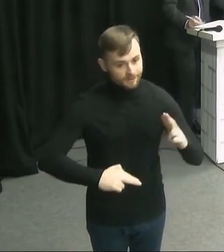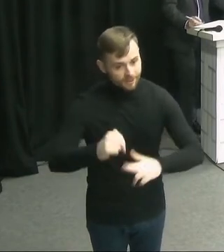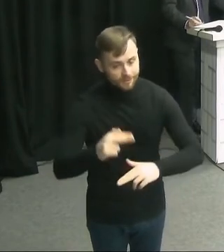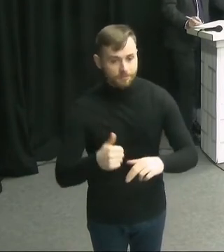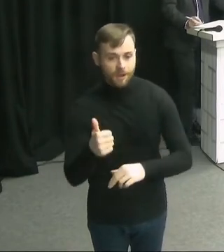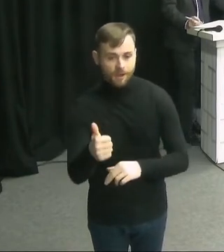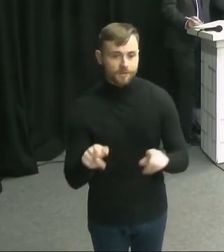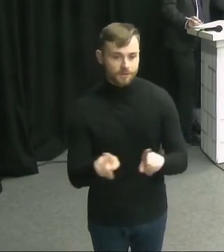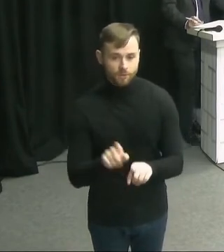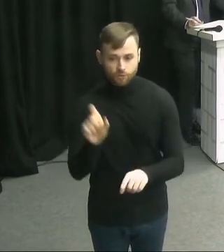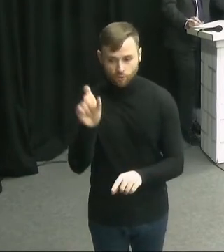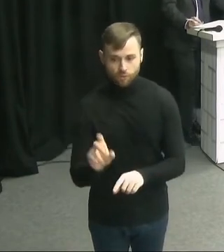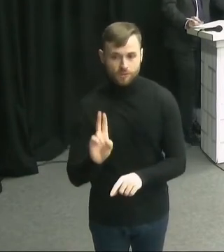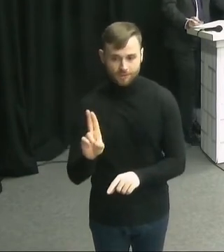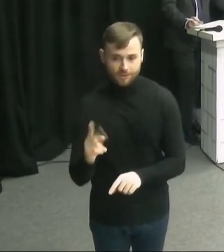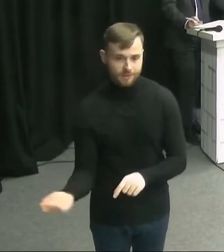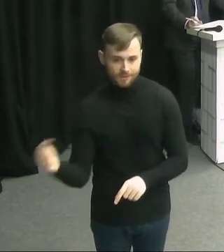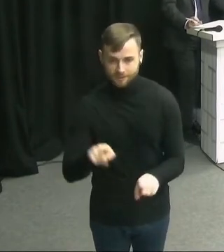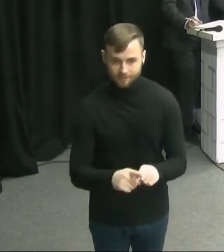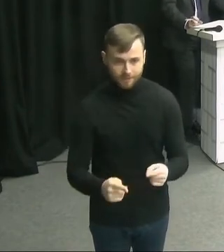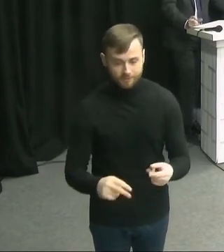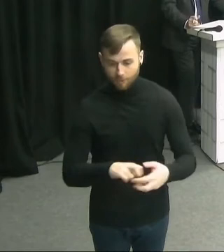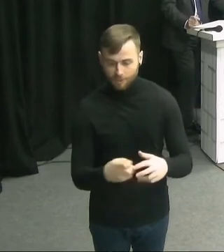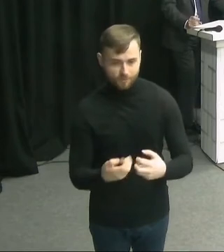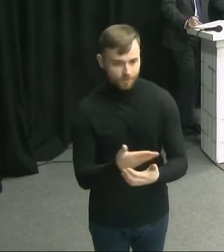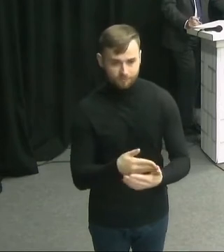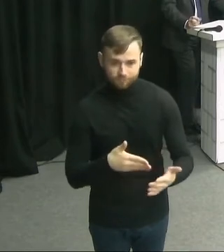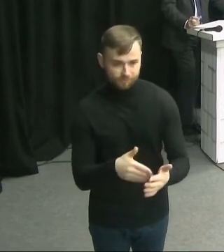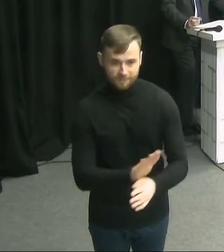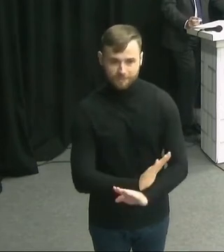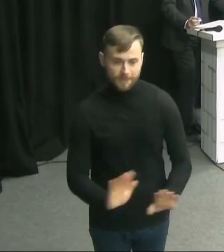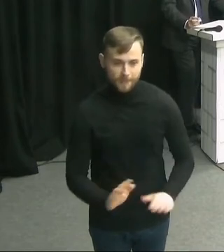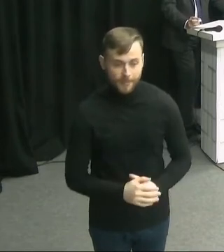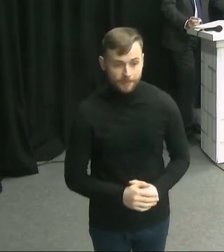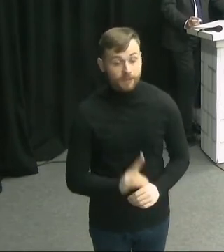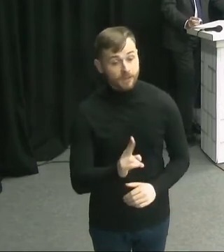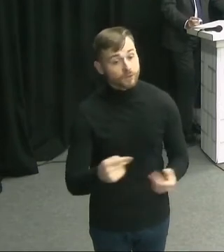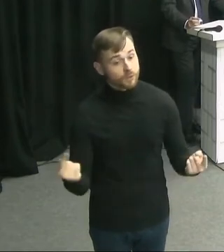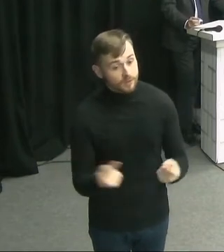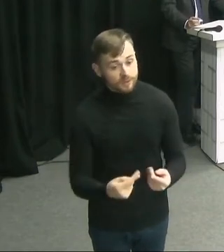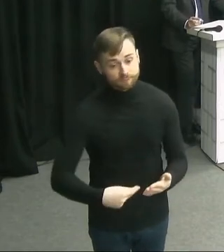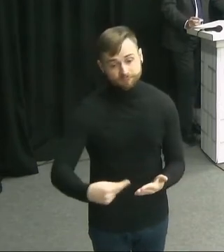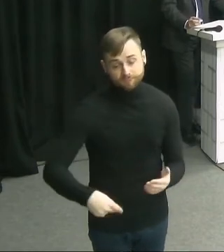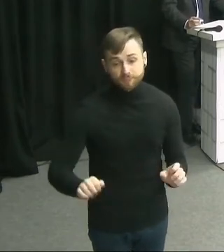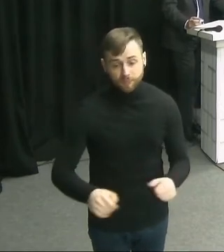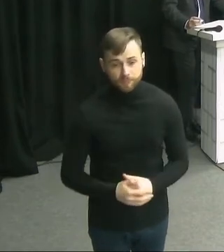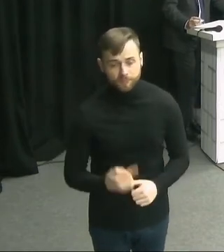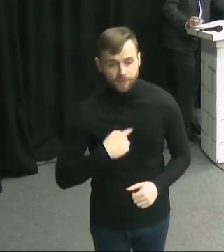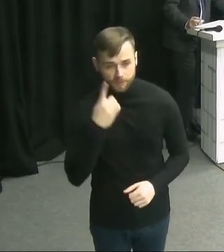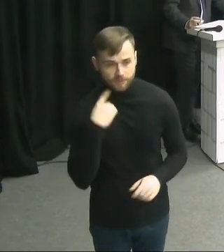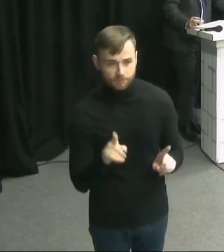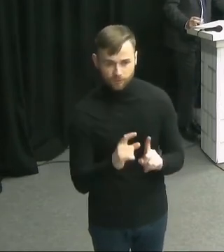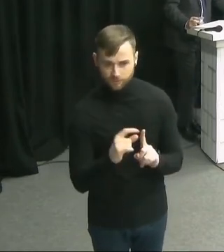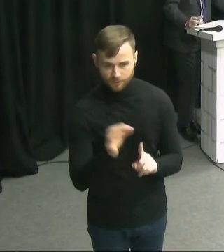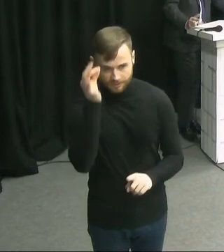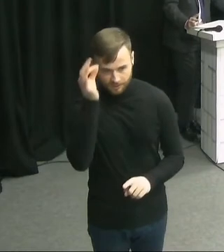your room to visit you at work? Professor Zhukauskas, well, my office, it depends also on the...